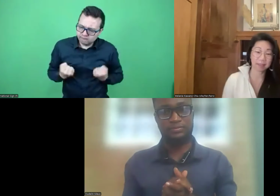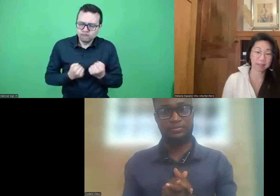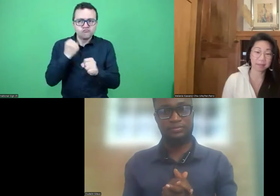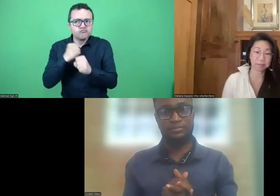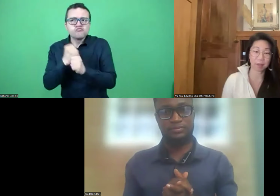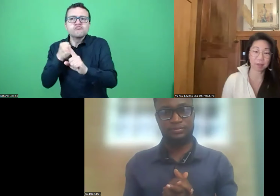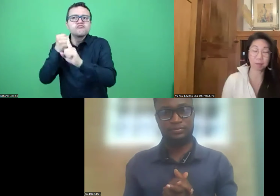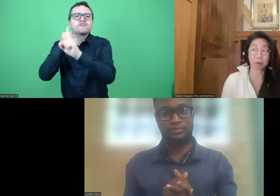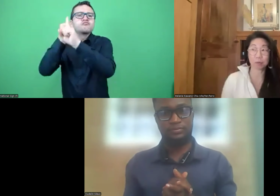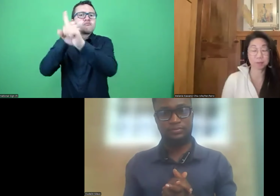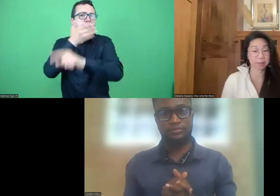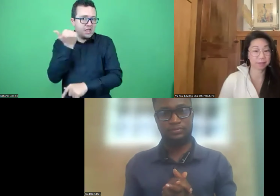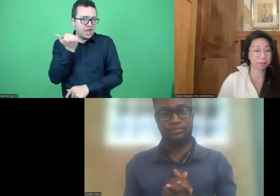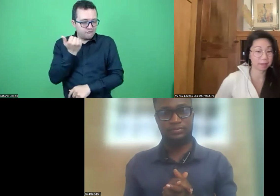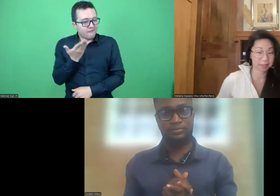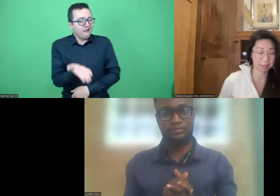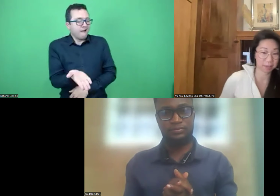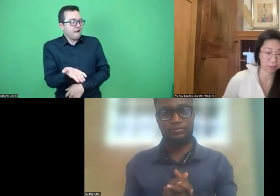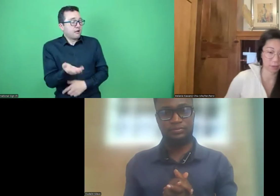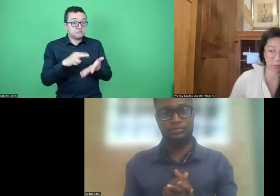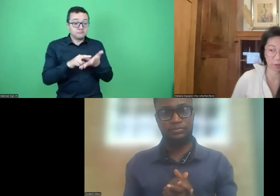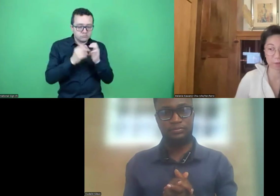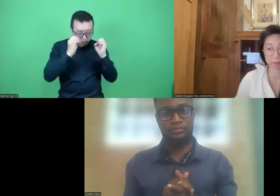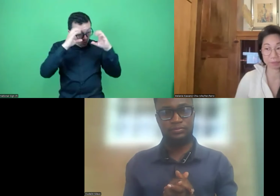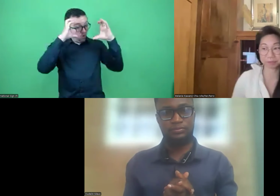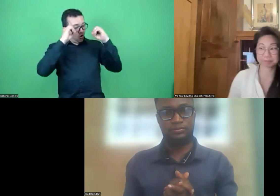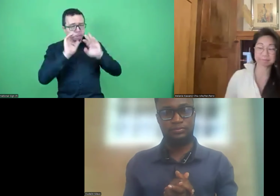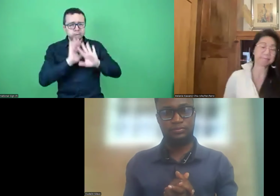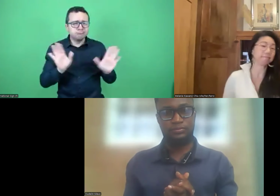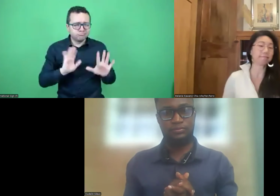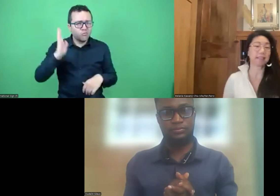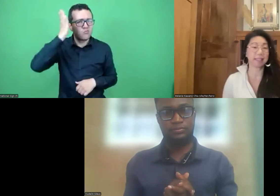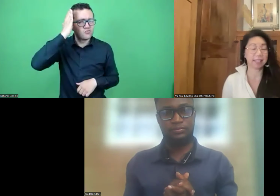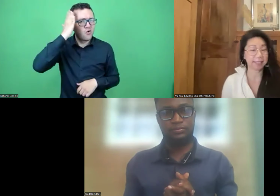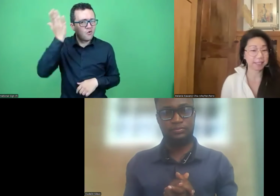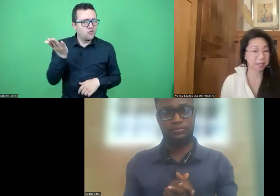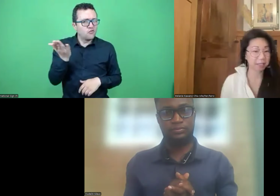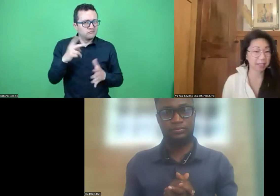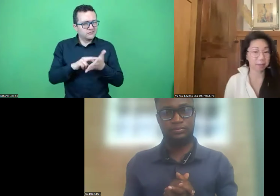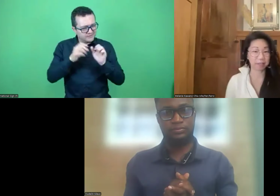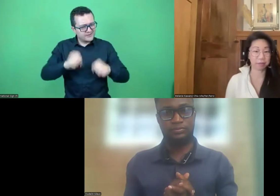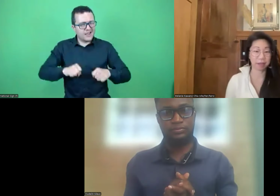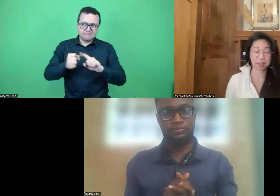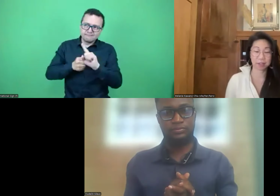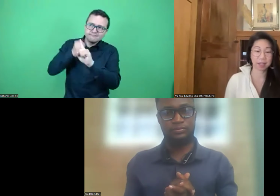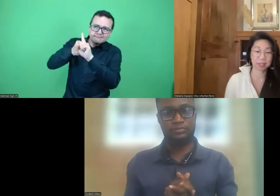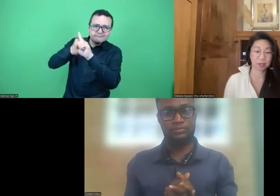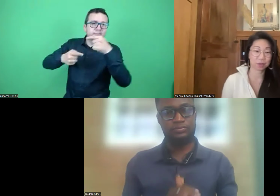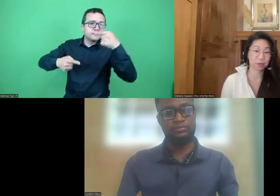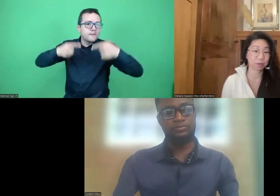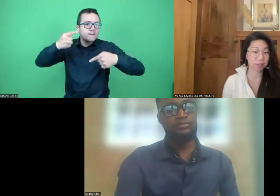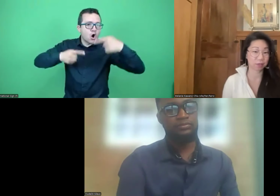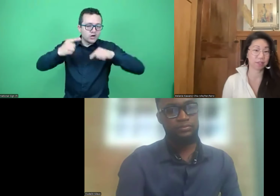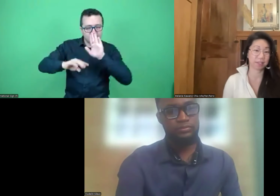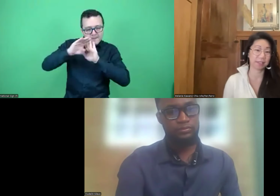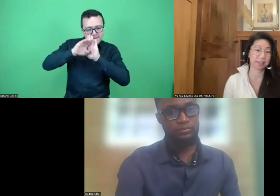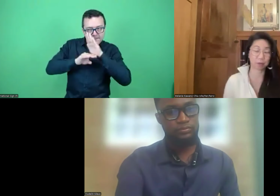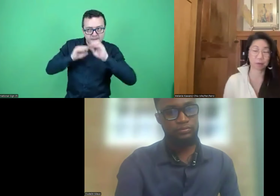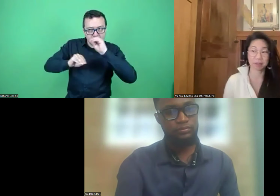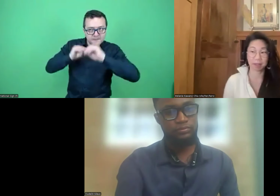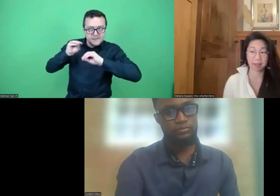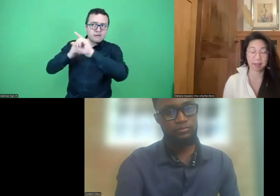that the more responsive policymakers were. The second enabling factor had to do with the